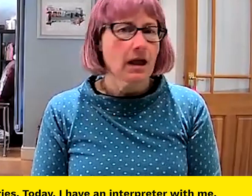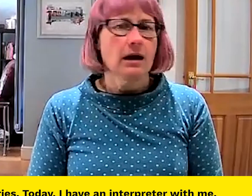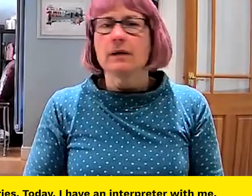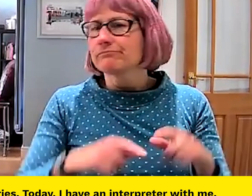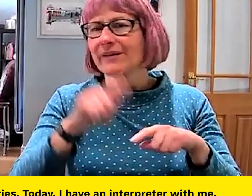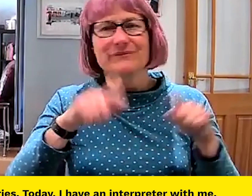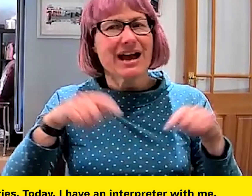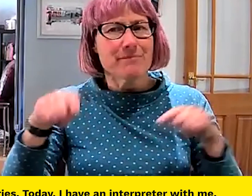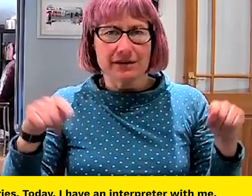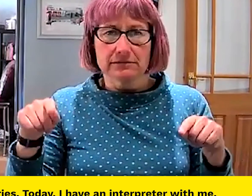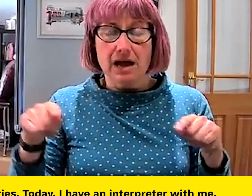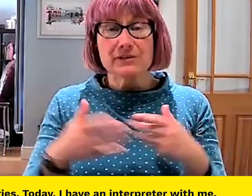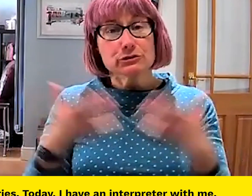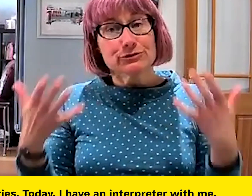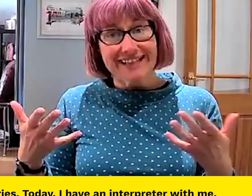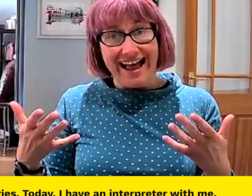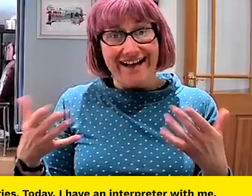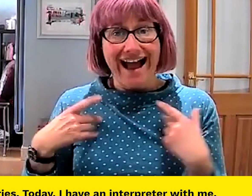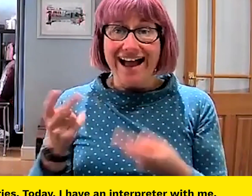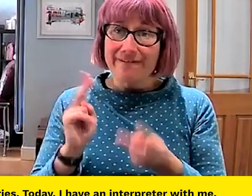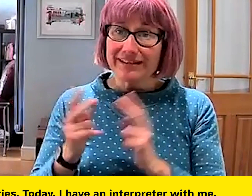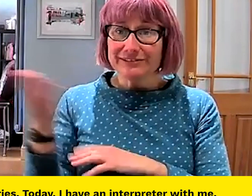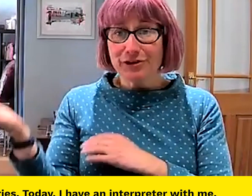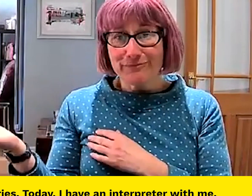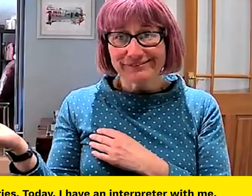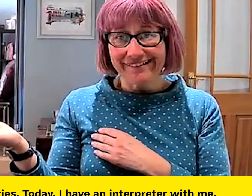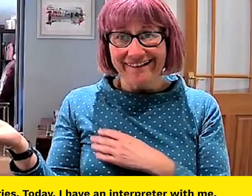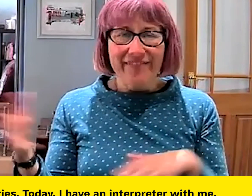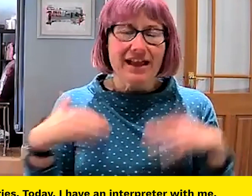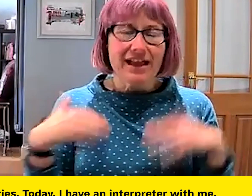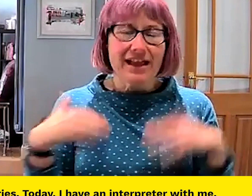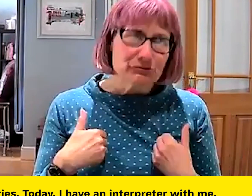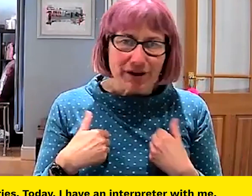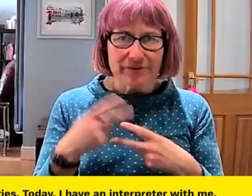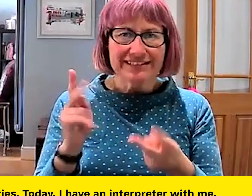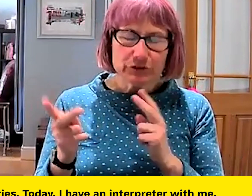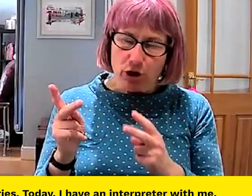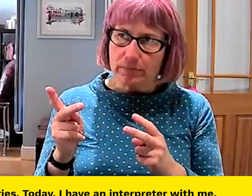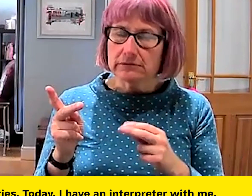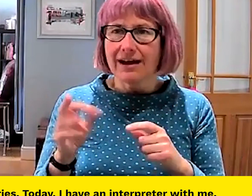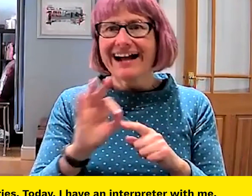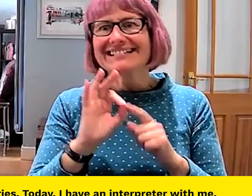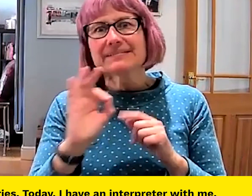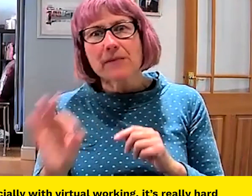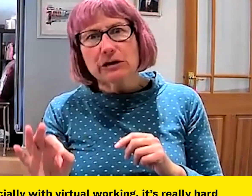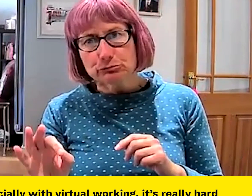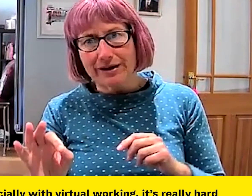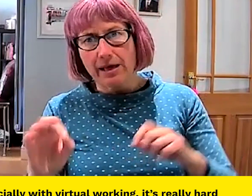It varies. Today, I have an interpreter with me. The luxury of having an interpreter, especially with